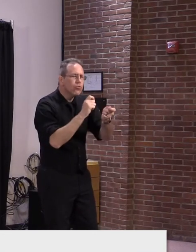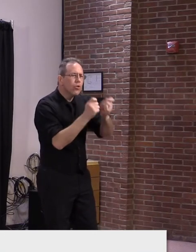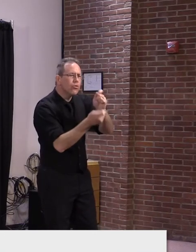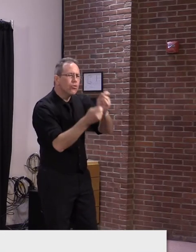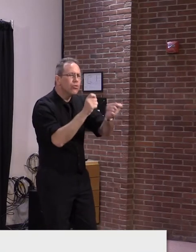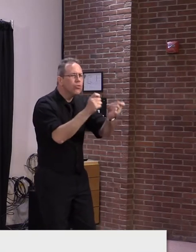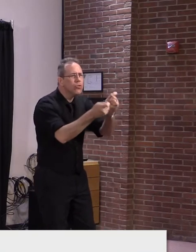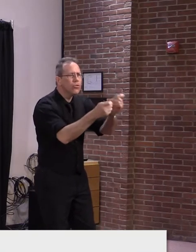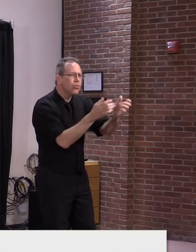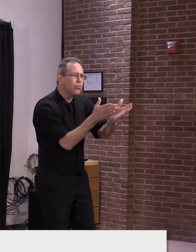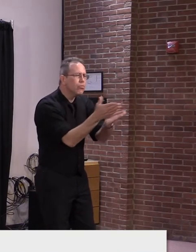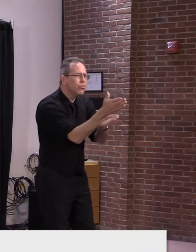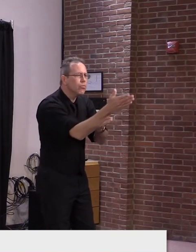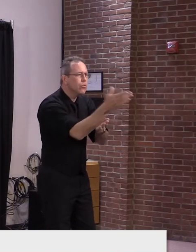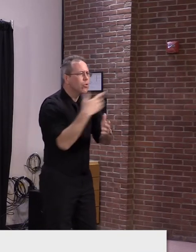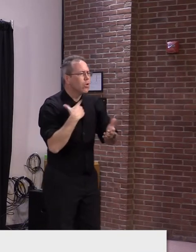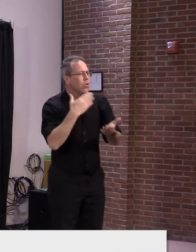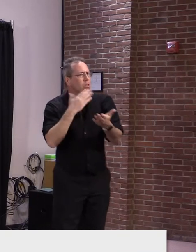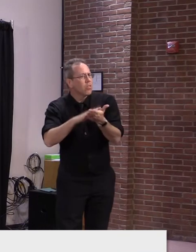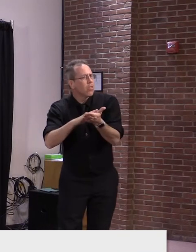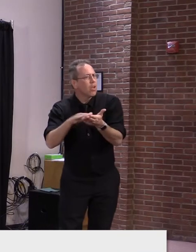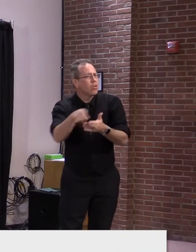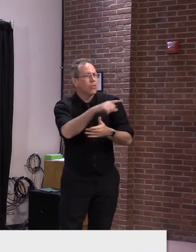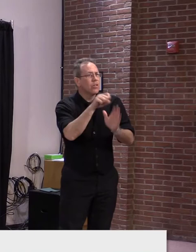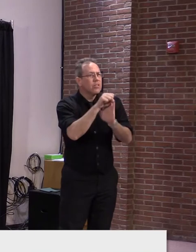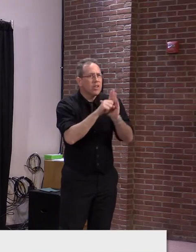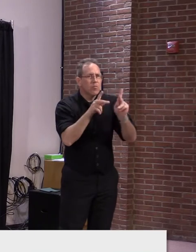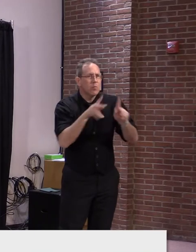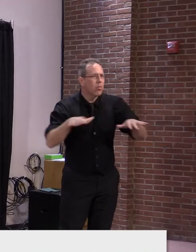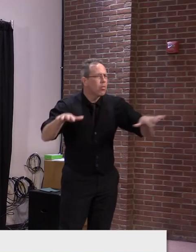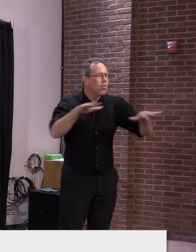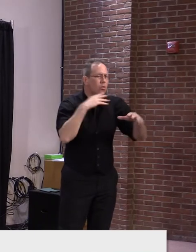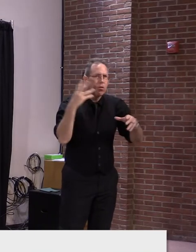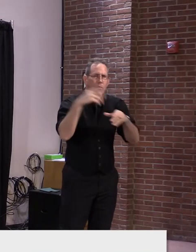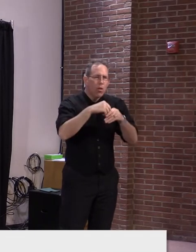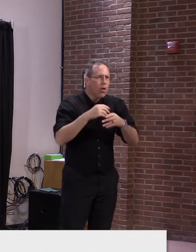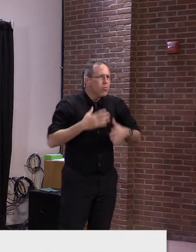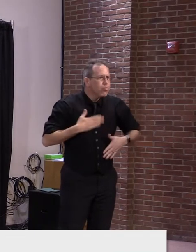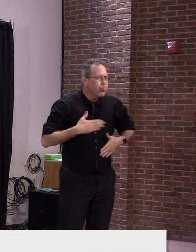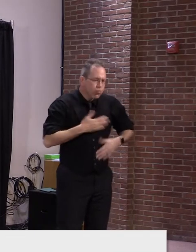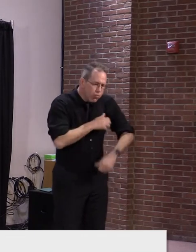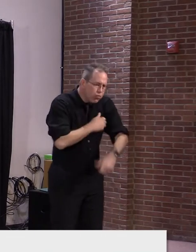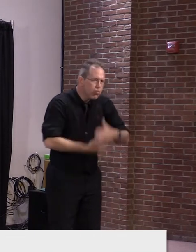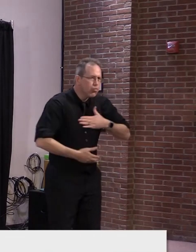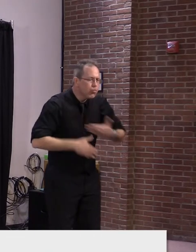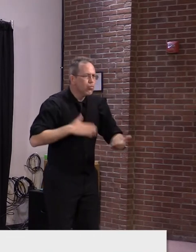respects, our state employees, from the health department to those